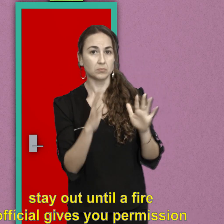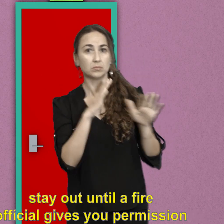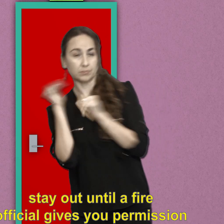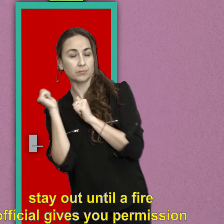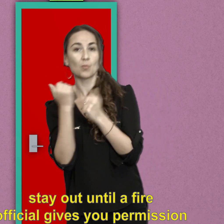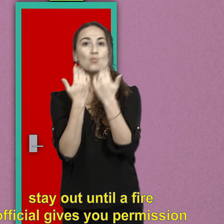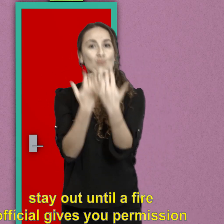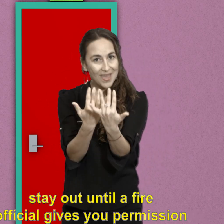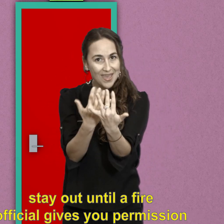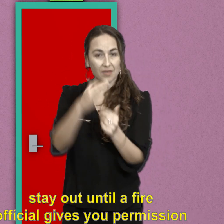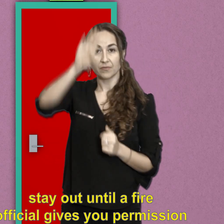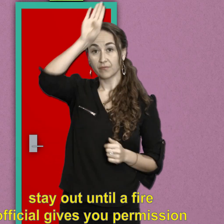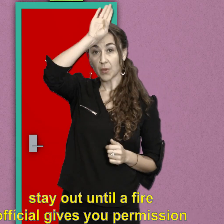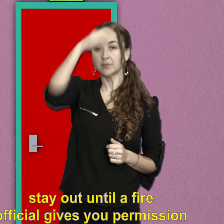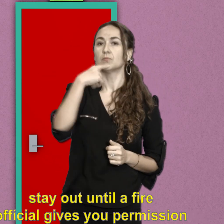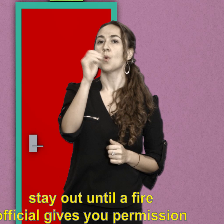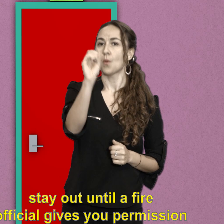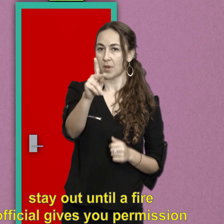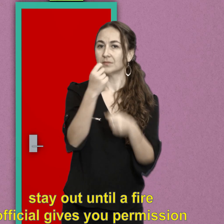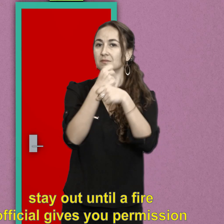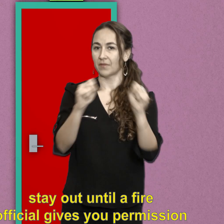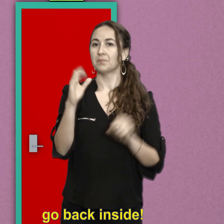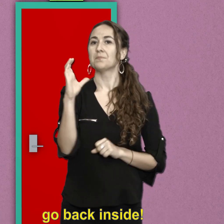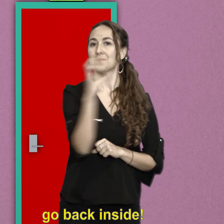stay out until a fire official gives you permission to go back inside.